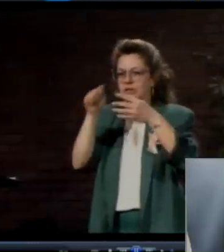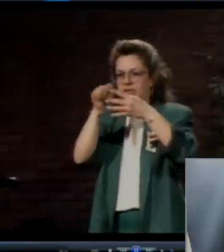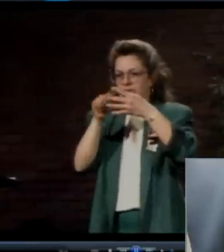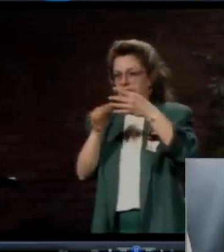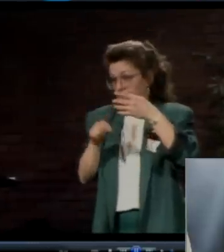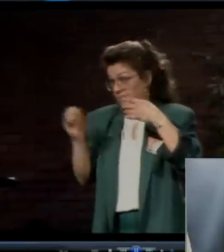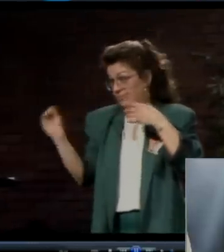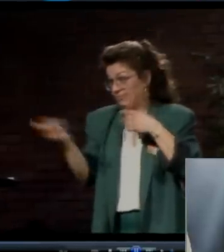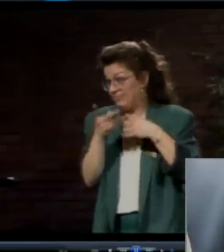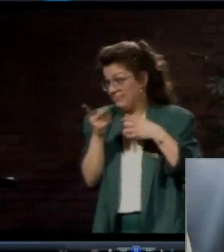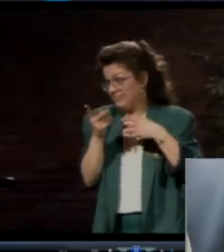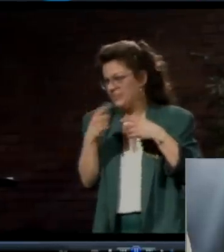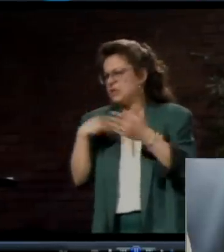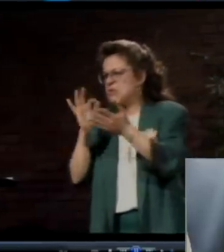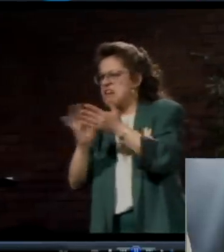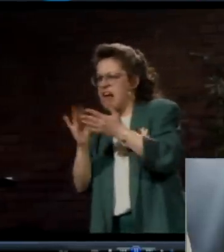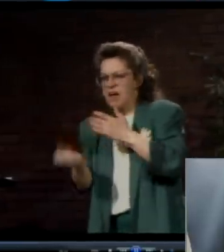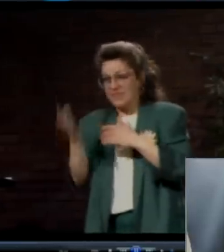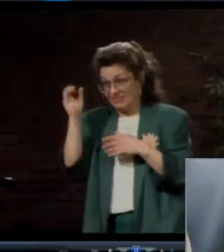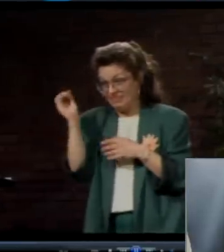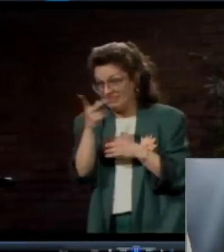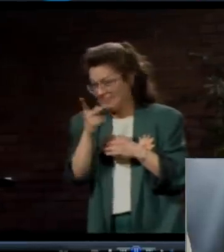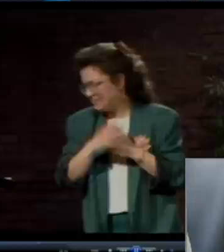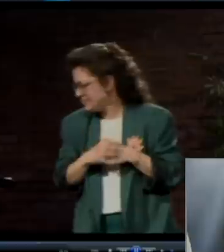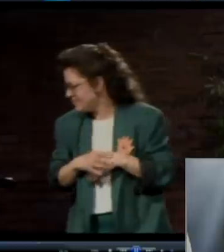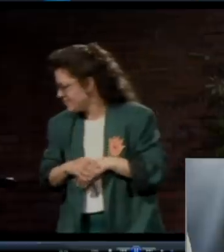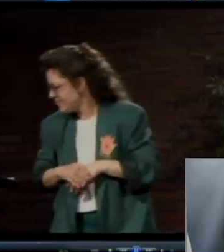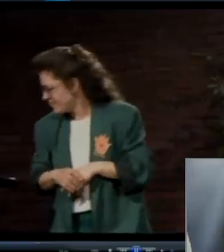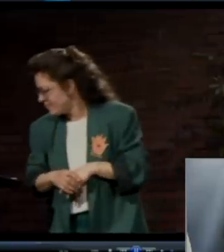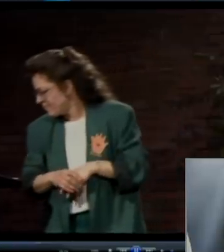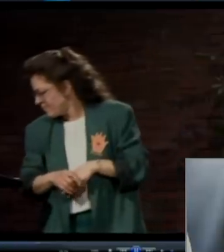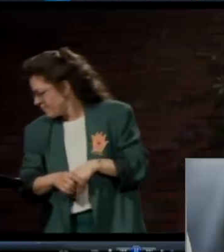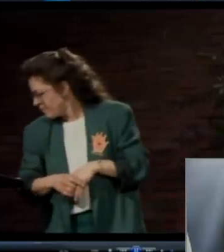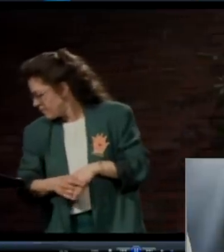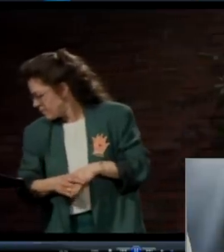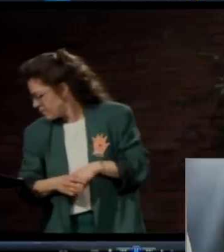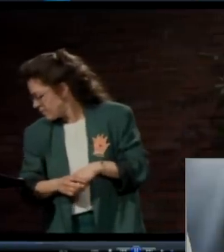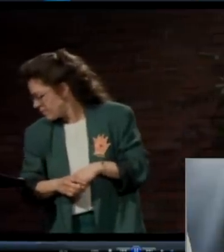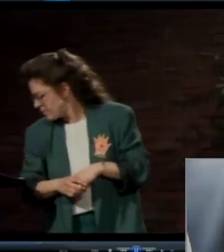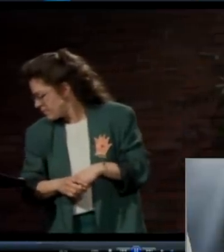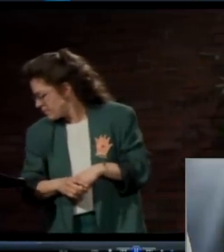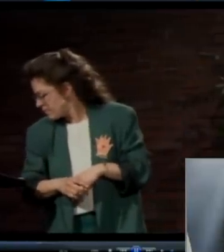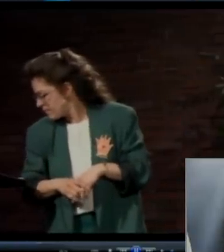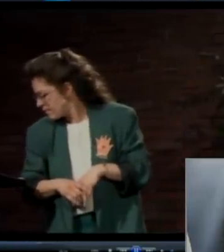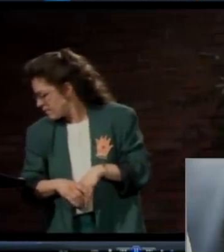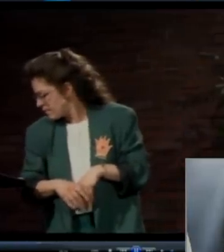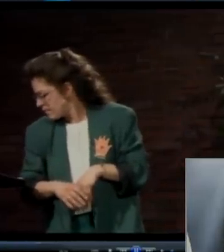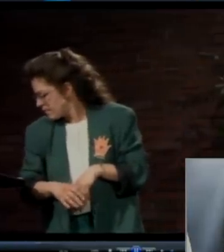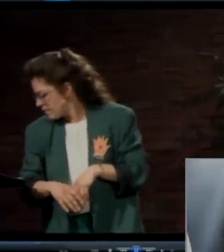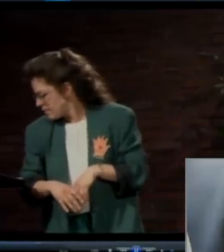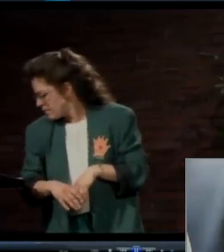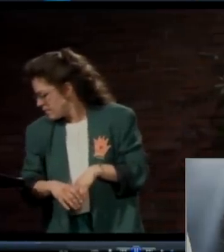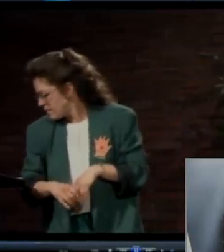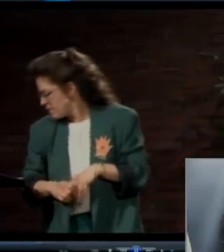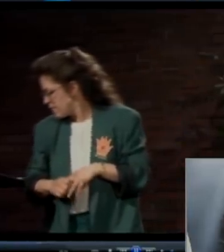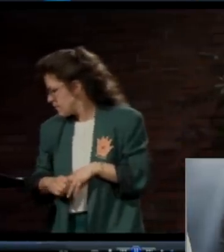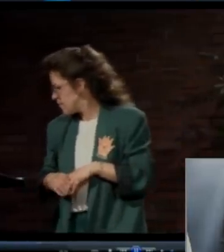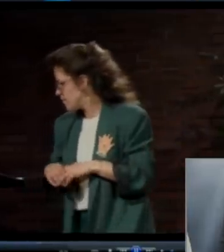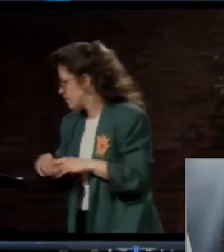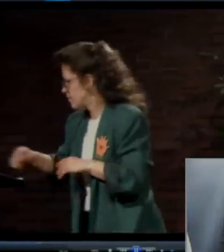So I'm going to go ahead and ask a question, and please answer with the best, or what you feel is the most appropriate choice.